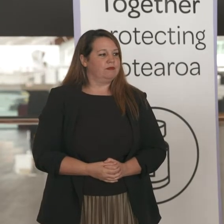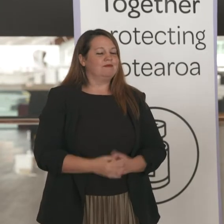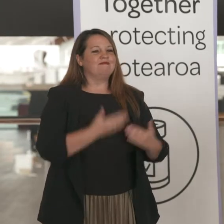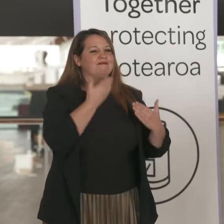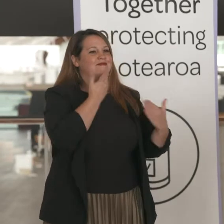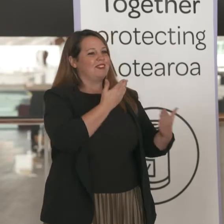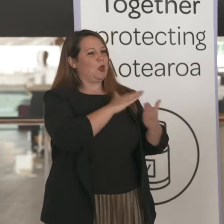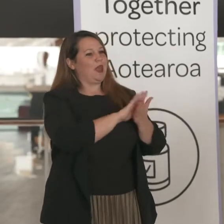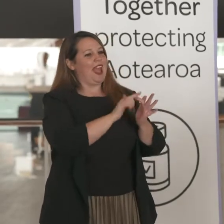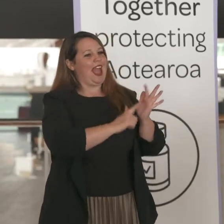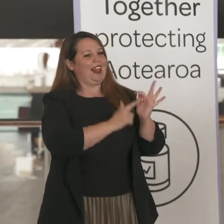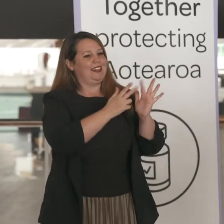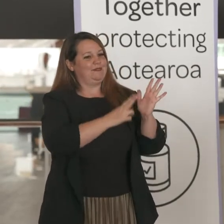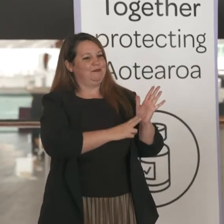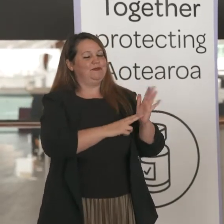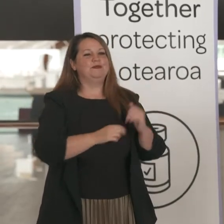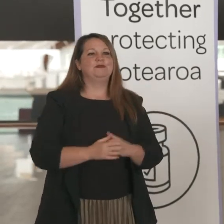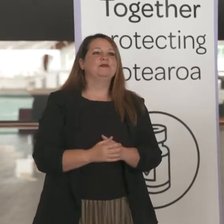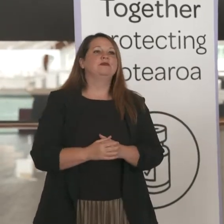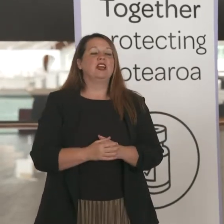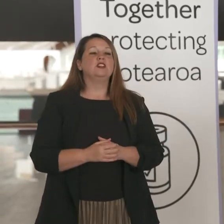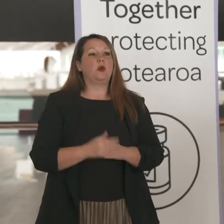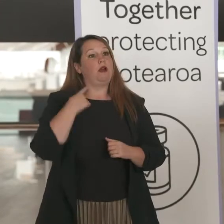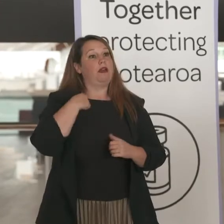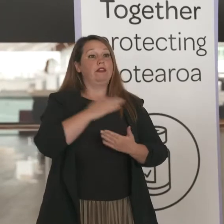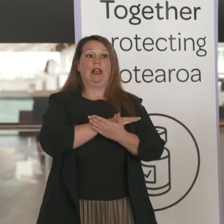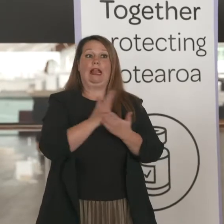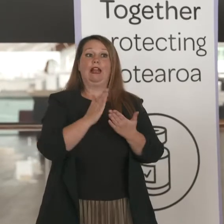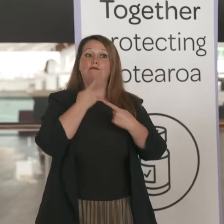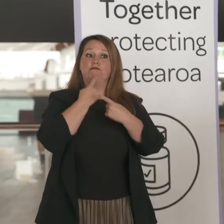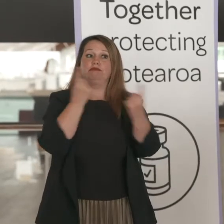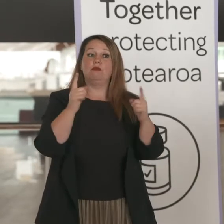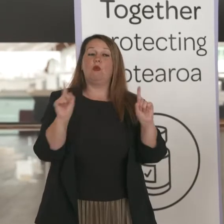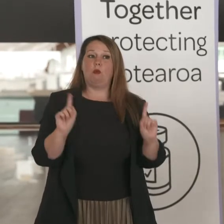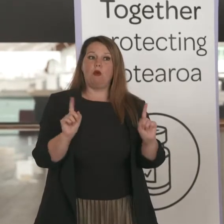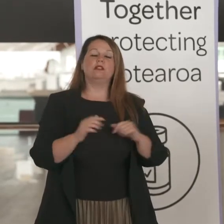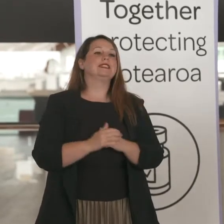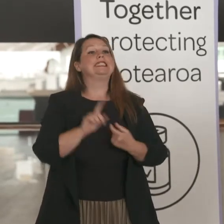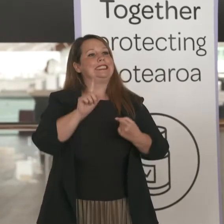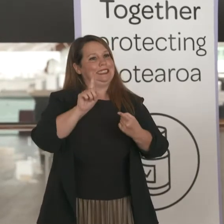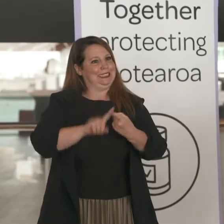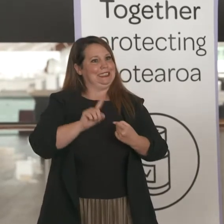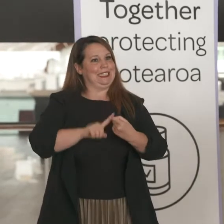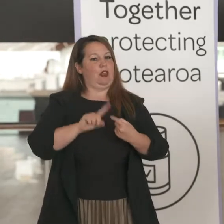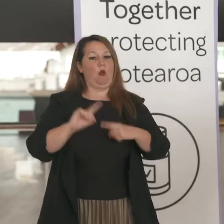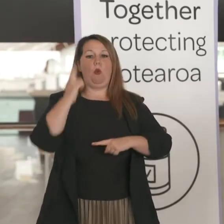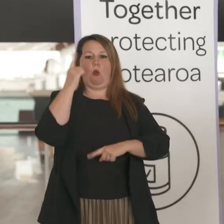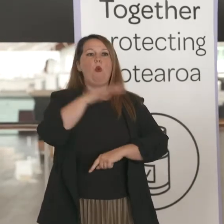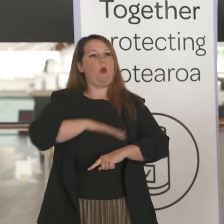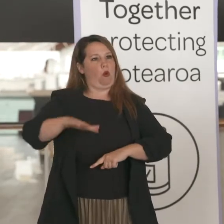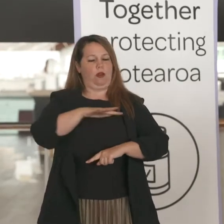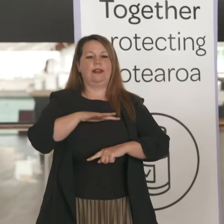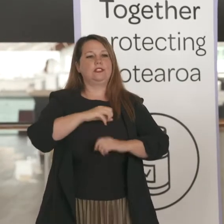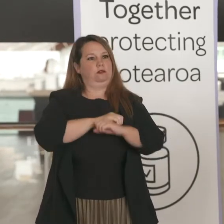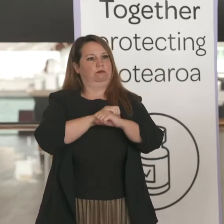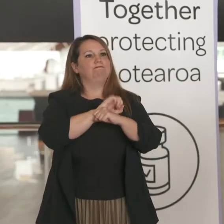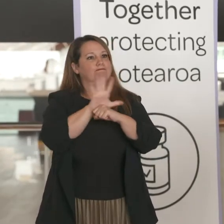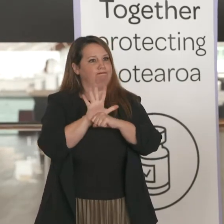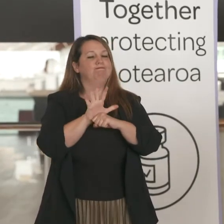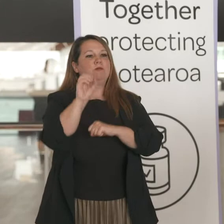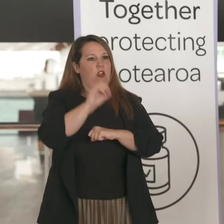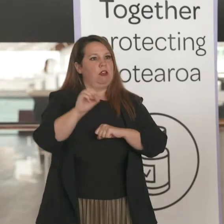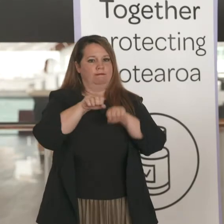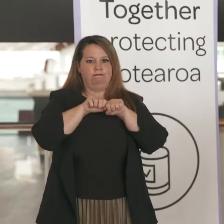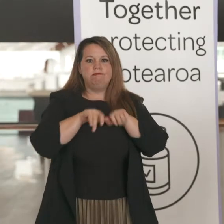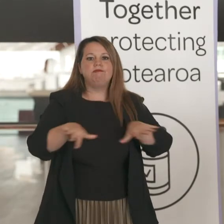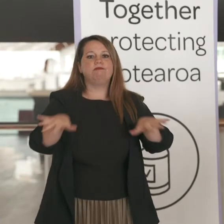Thanks, Helen. So I think the message is clear. We are still dealing with an outbreak here in Auckland, and although numbers